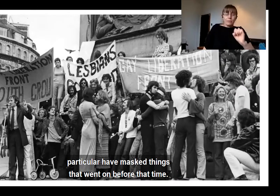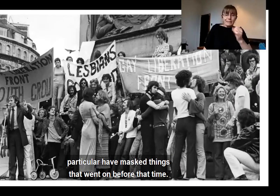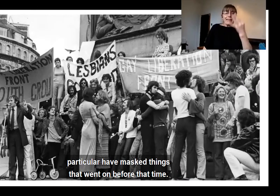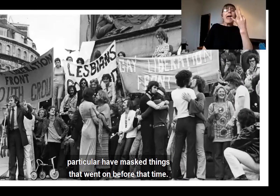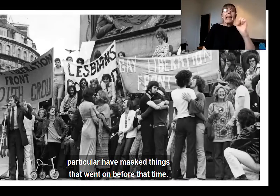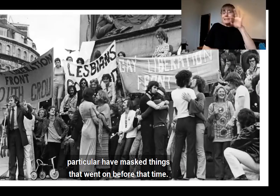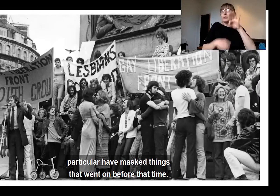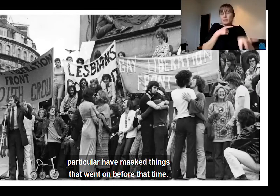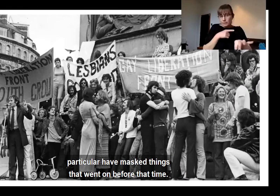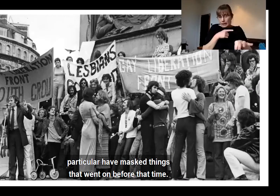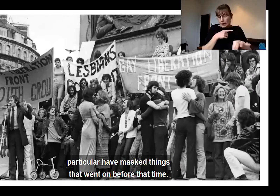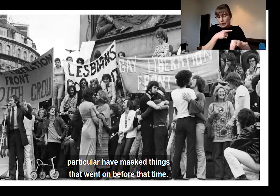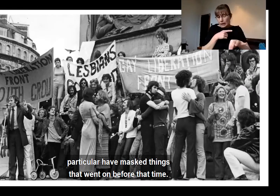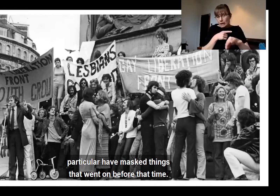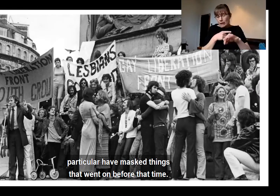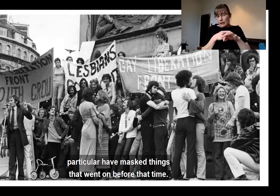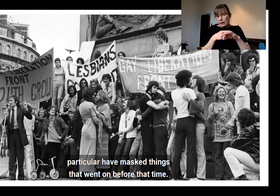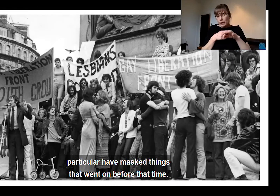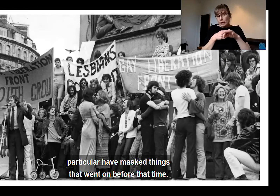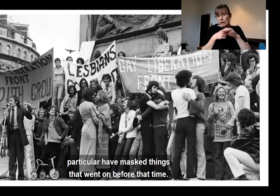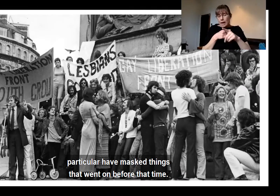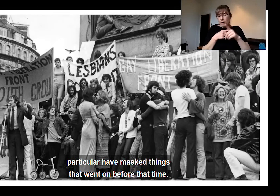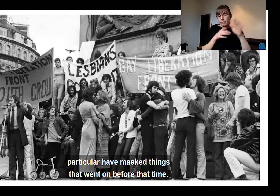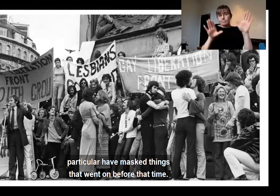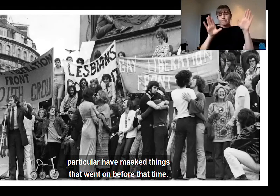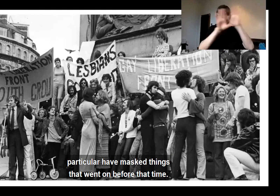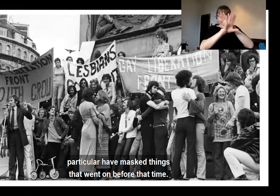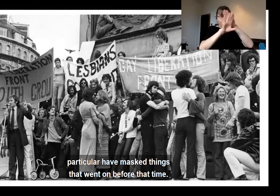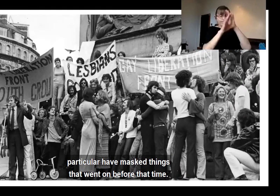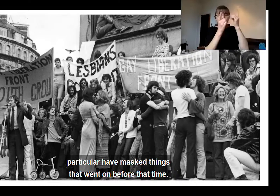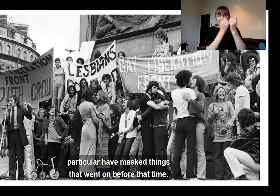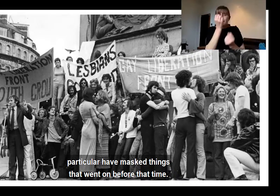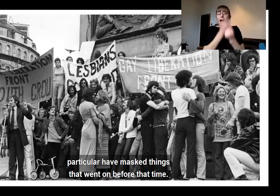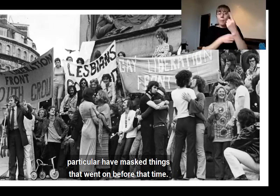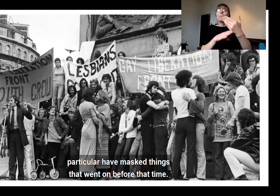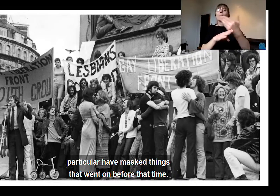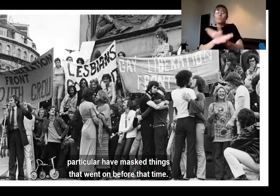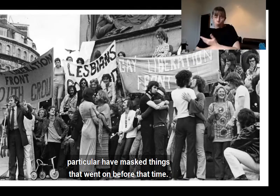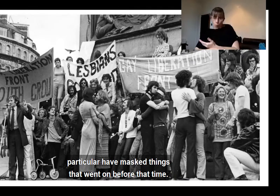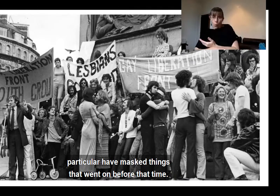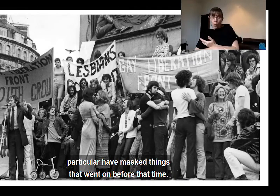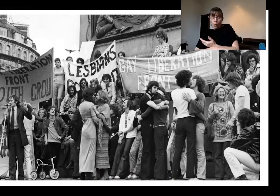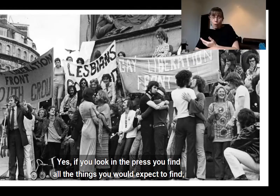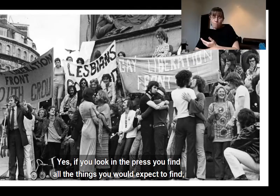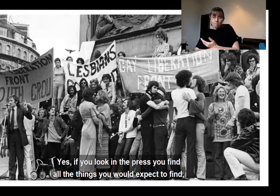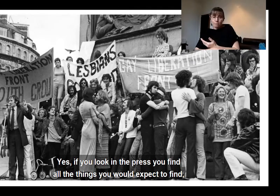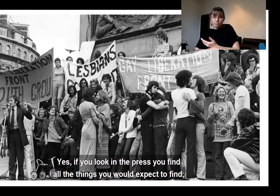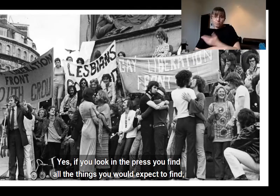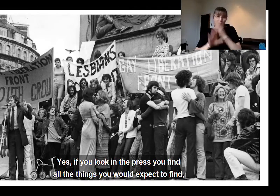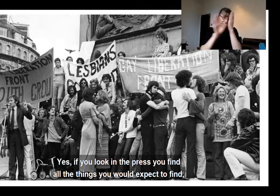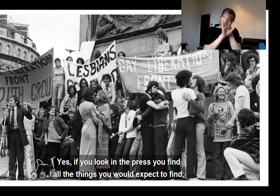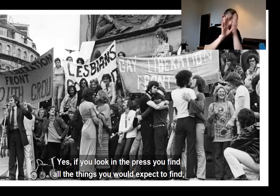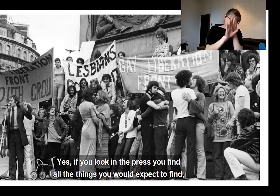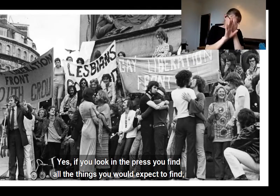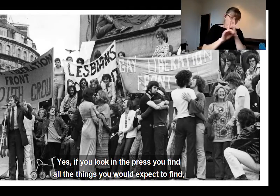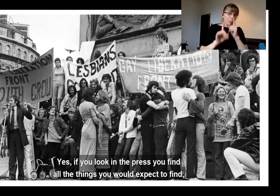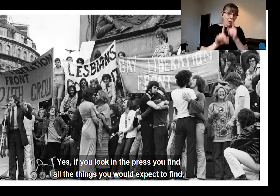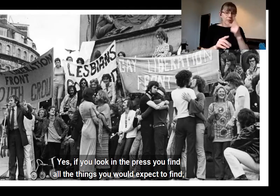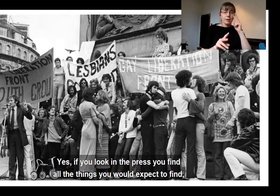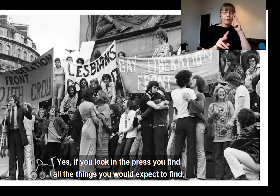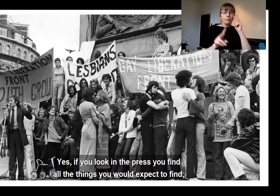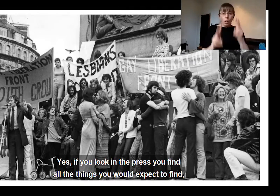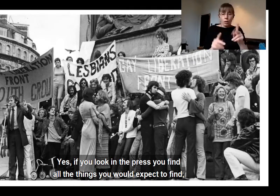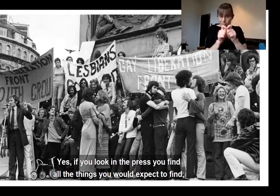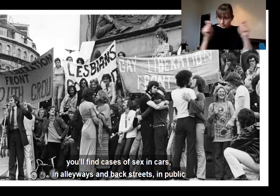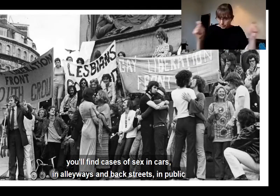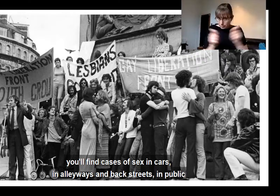particular have masked things that went on before that time. Yet if you look in the press, you